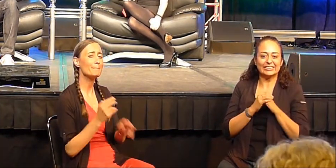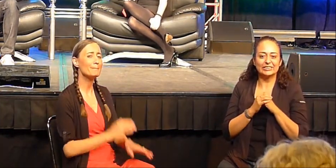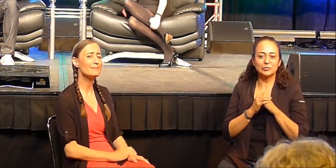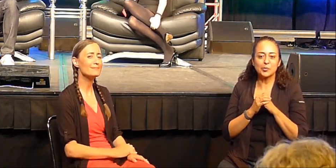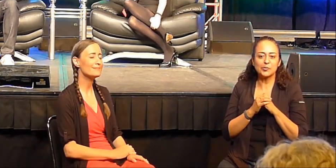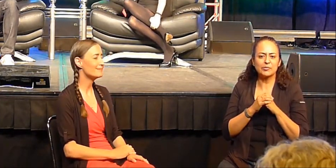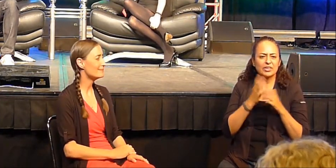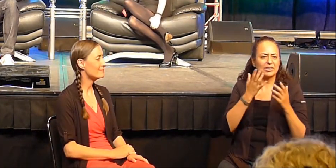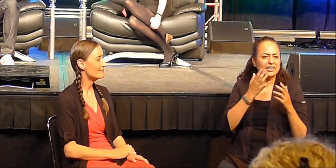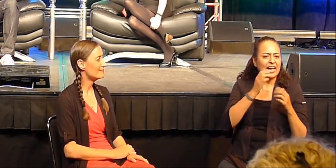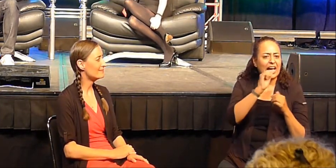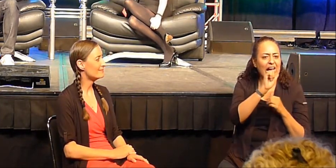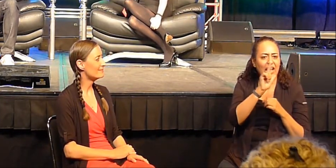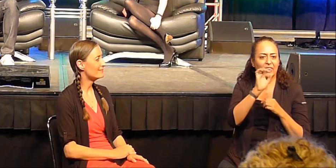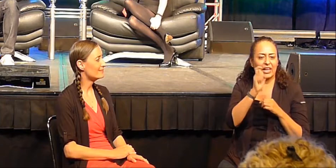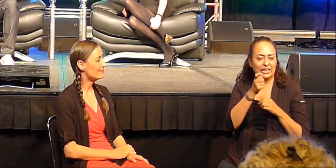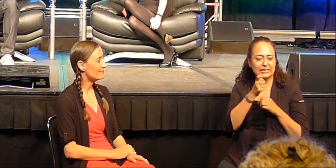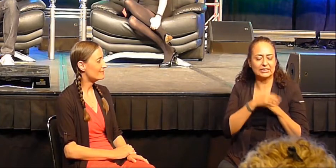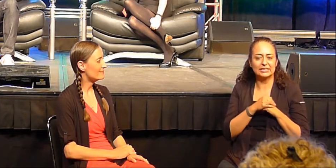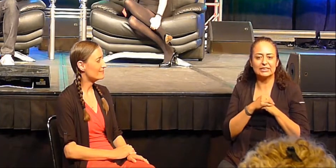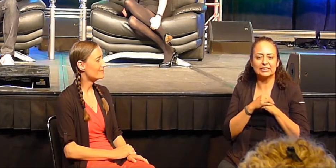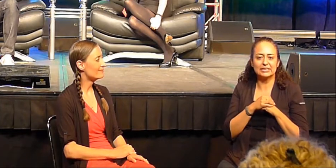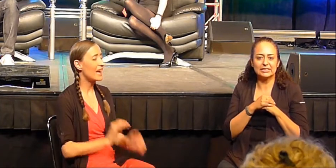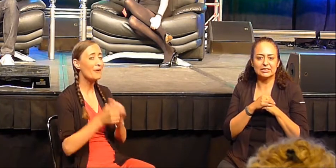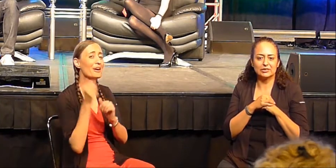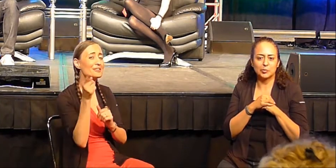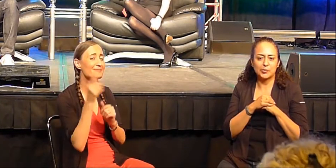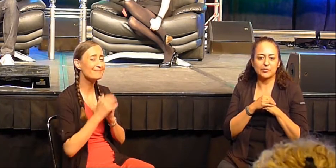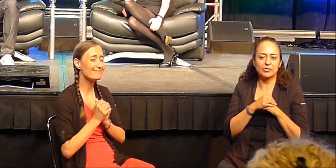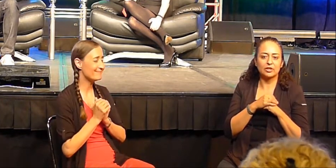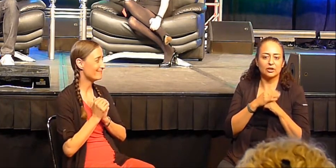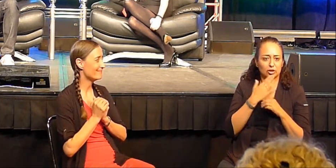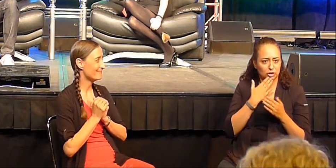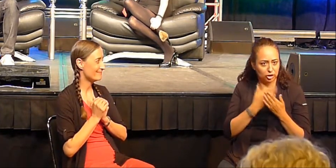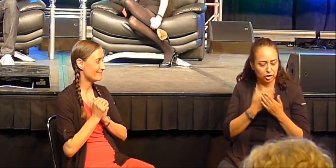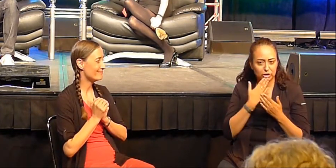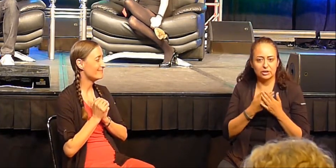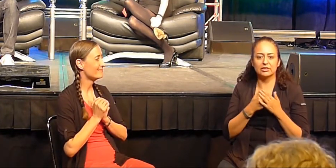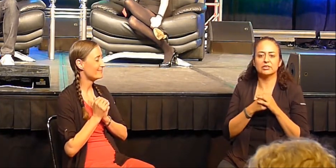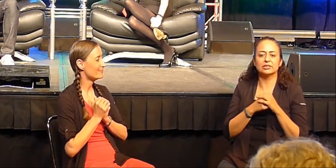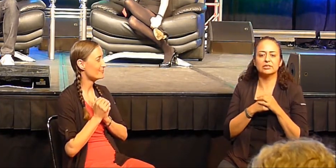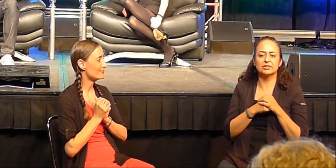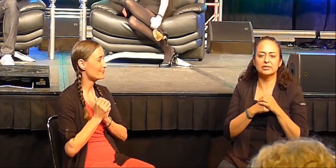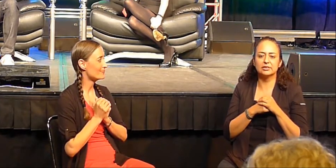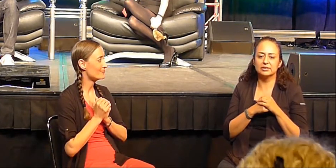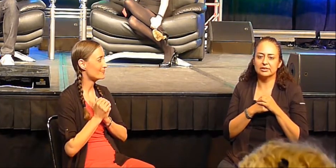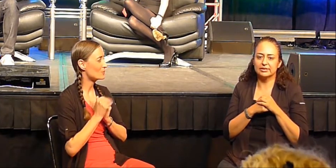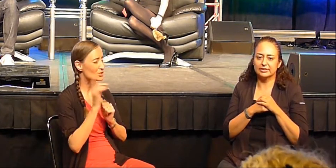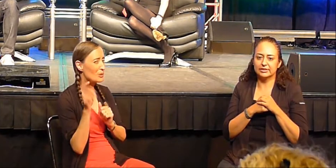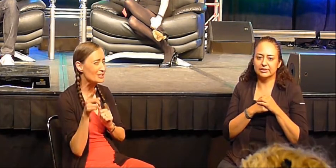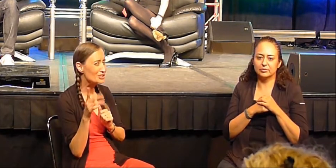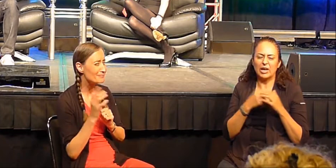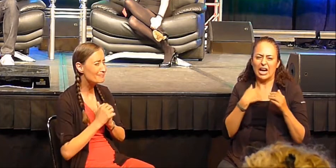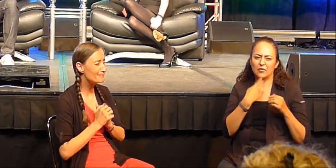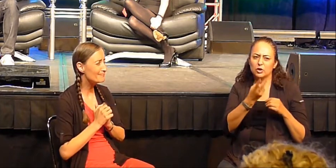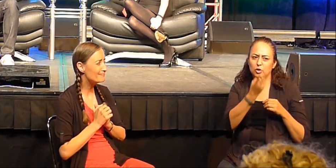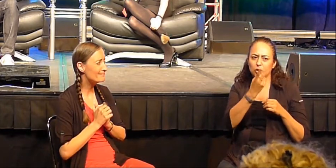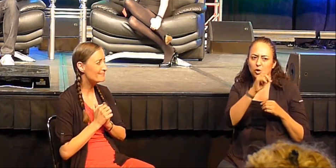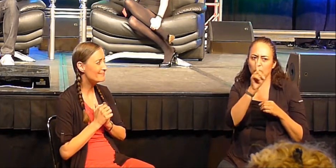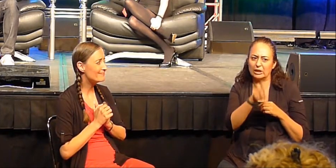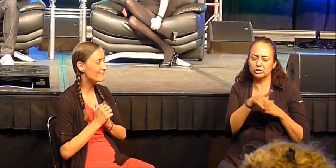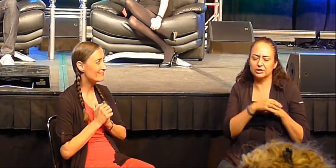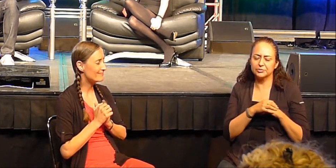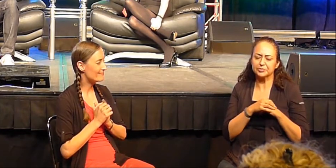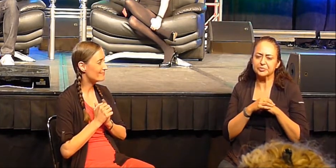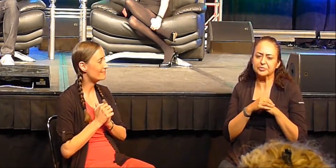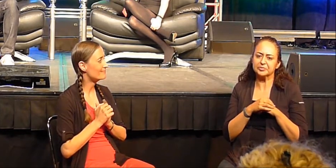Hi, Alex. How are you? Good. What's your question? I actually have 2 questions for you. Okay.